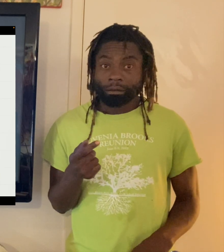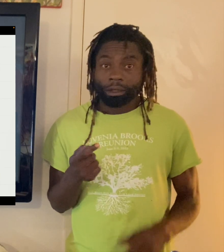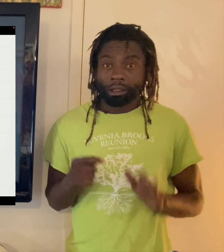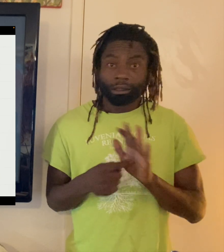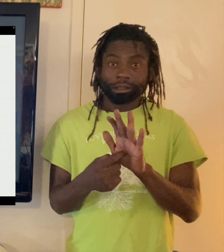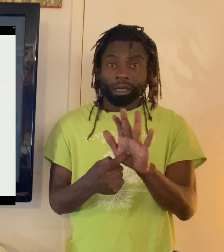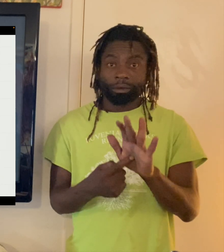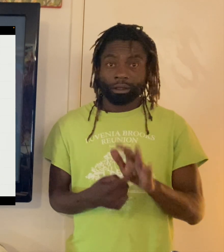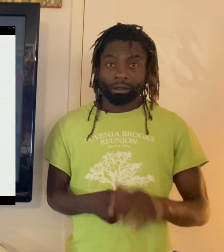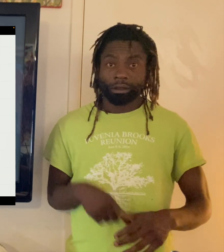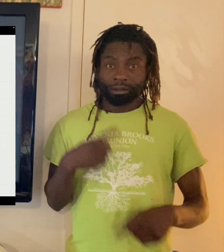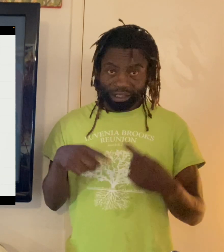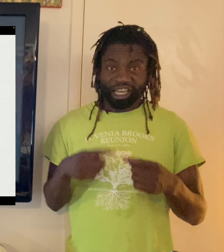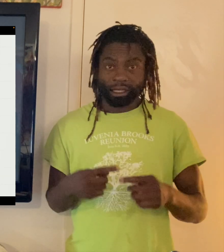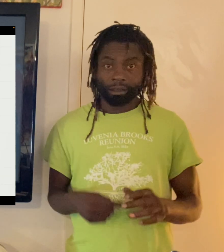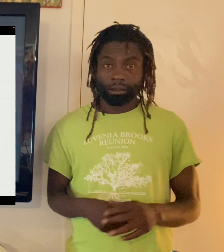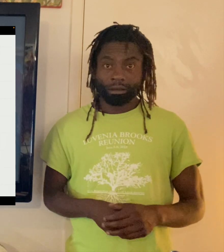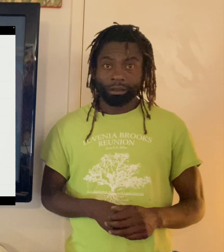is?